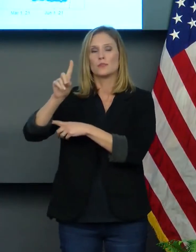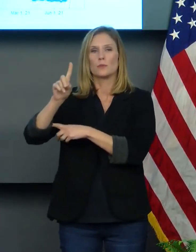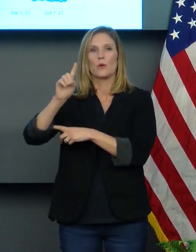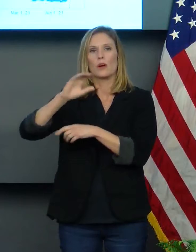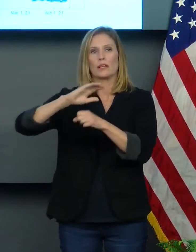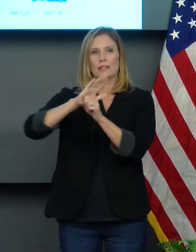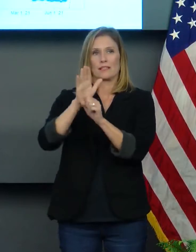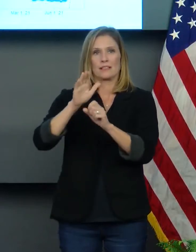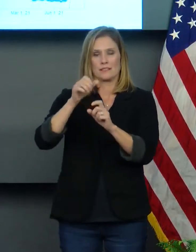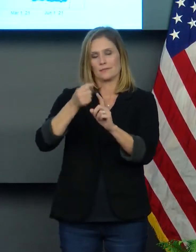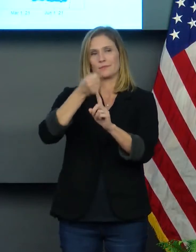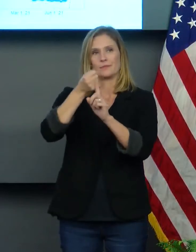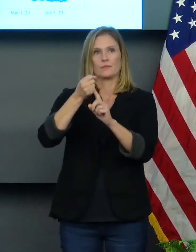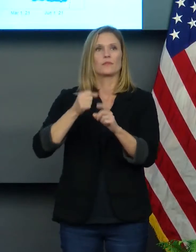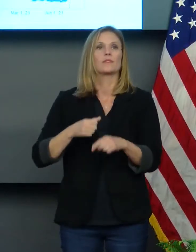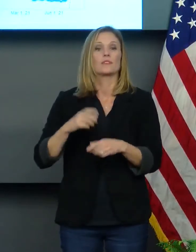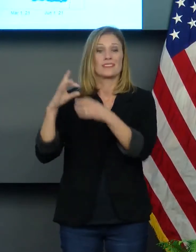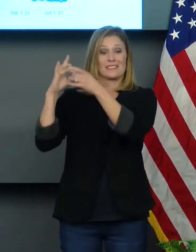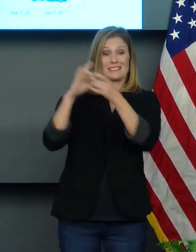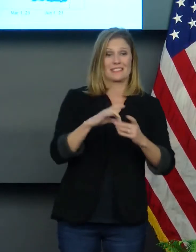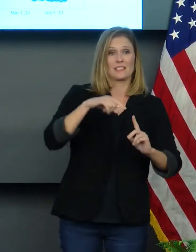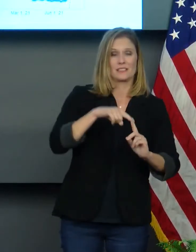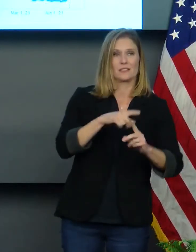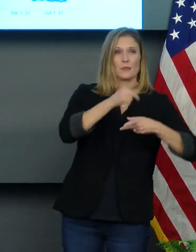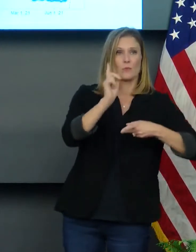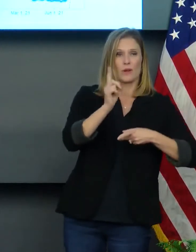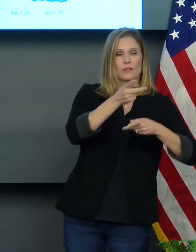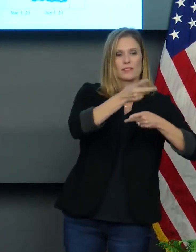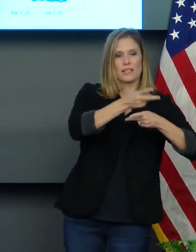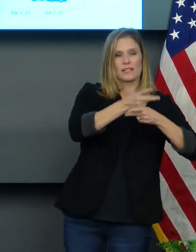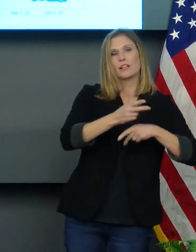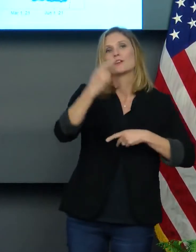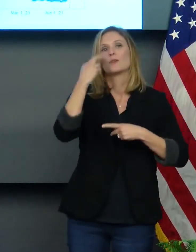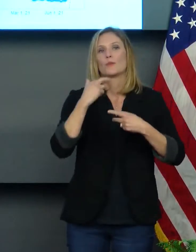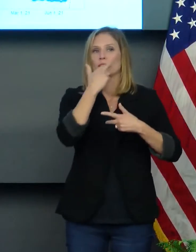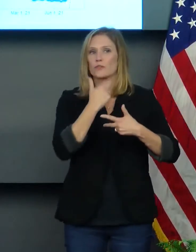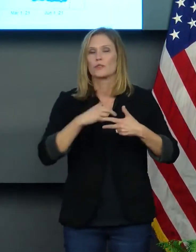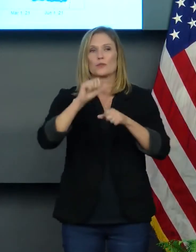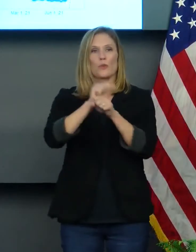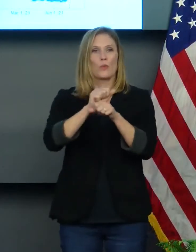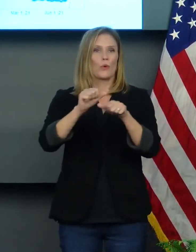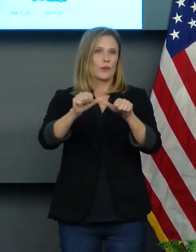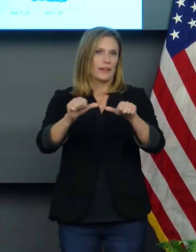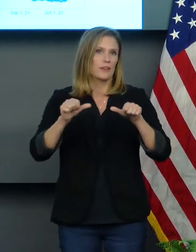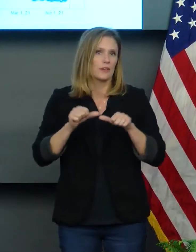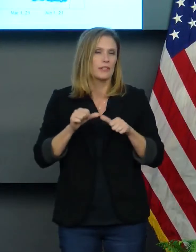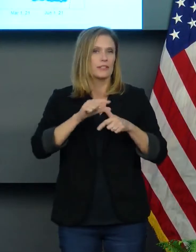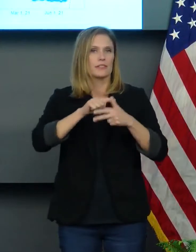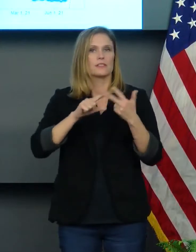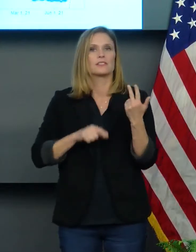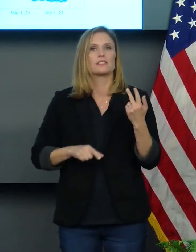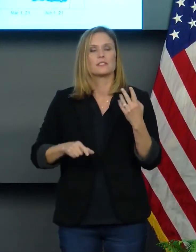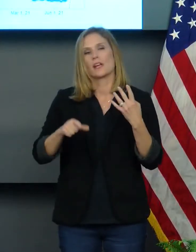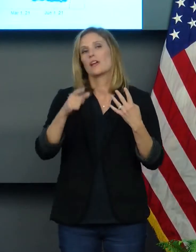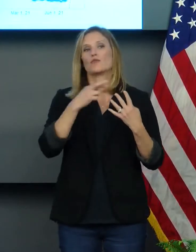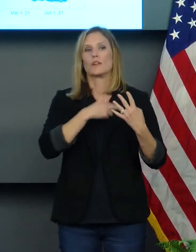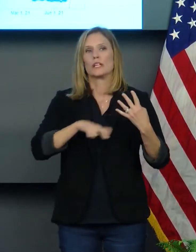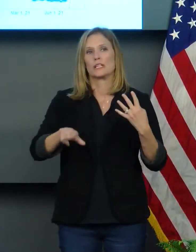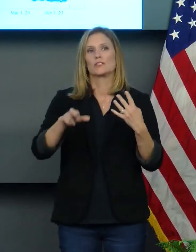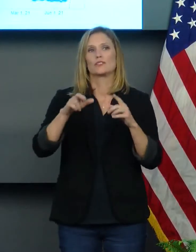The largest settings tied to those outbreaks have been daycares, restaurants, work sites, and religious